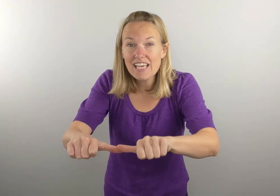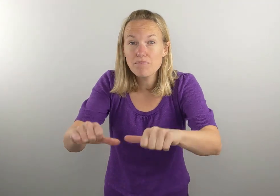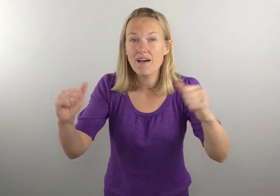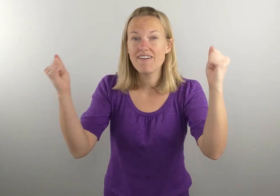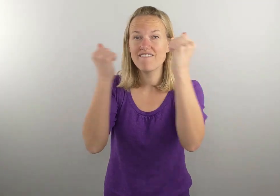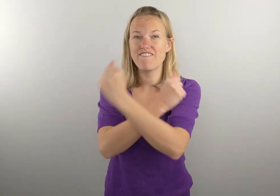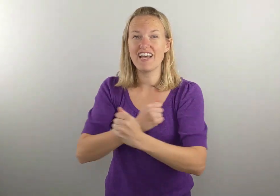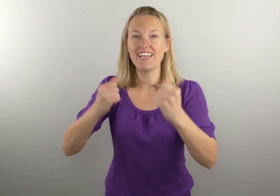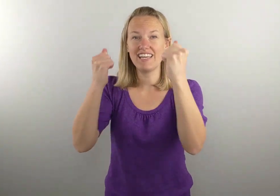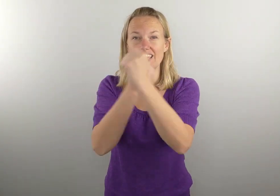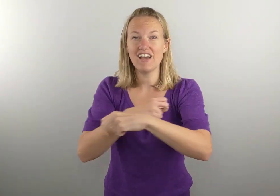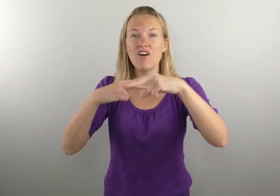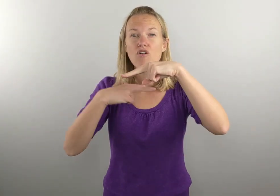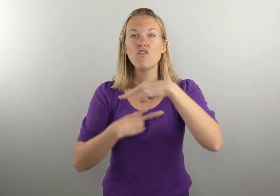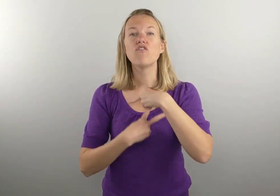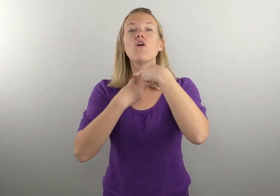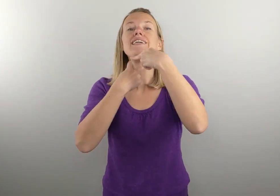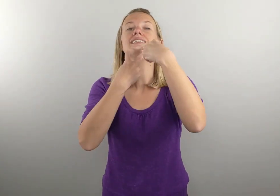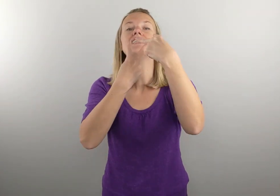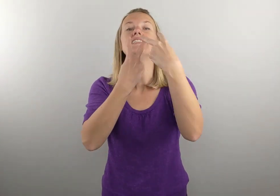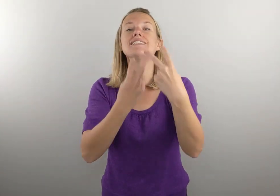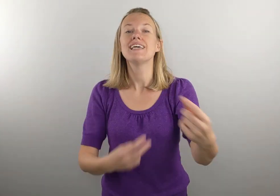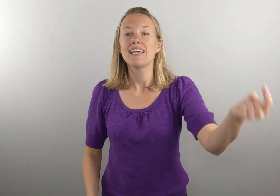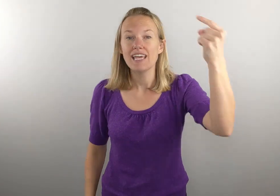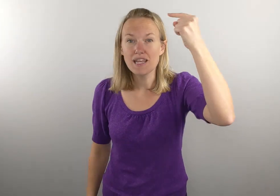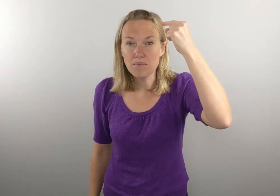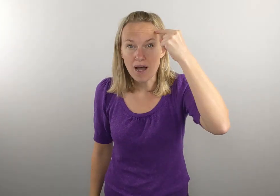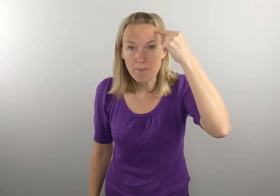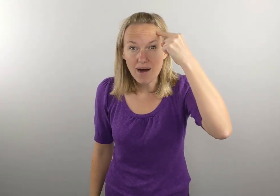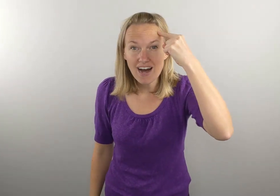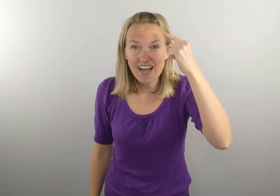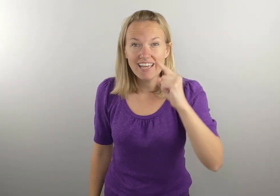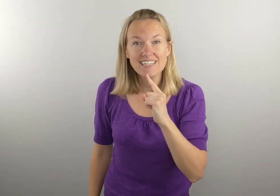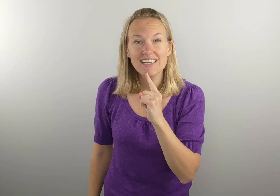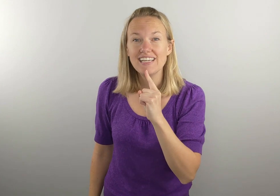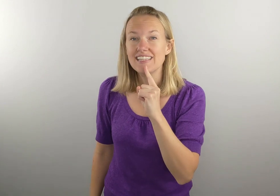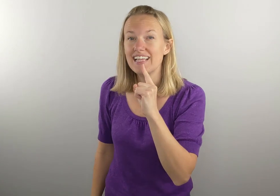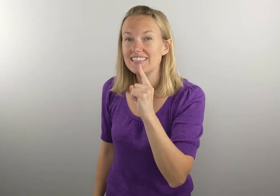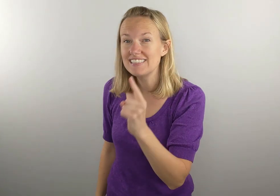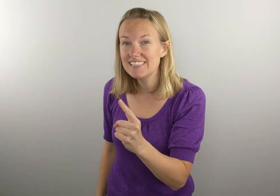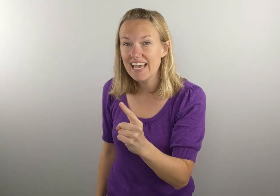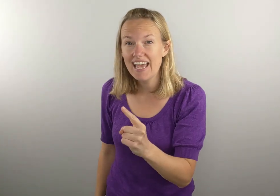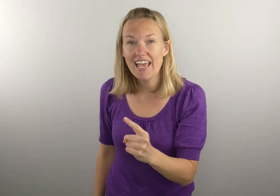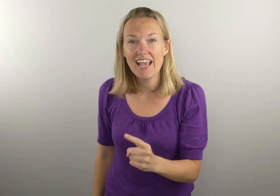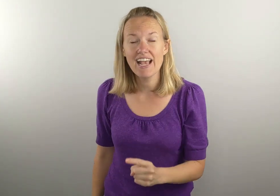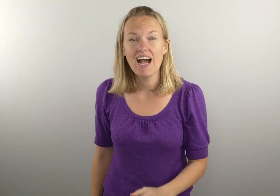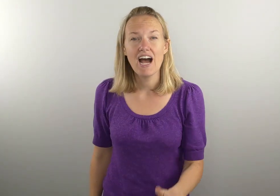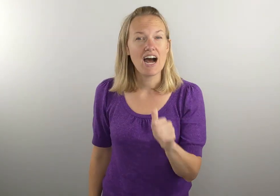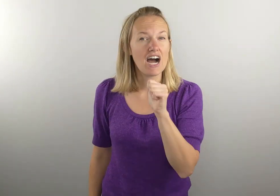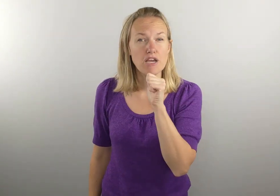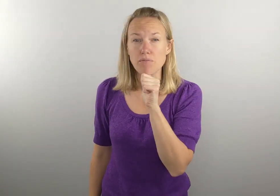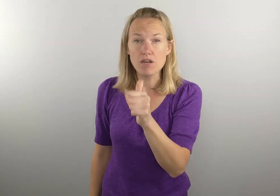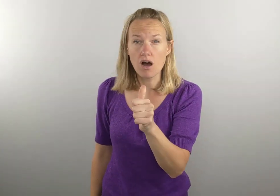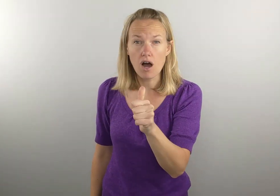keep fighting voices in my mind that say I'm